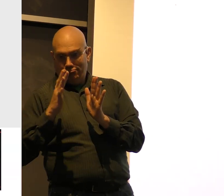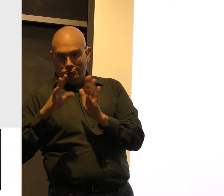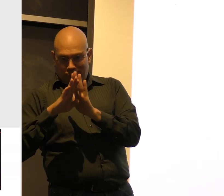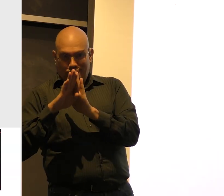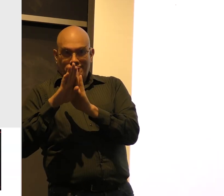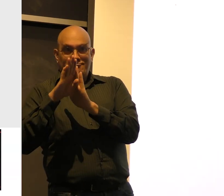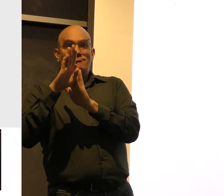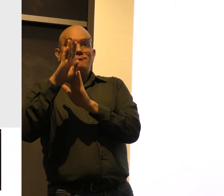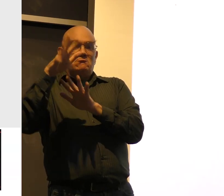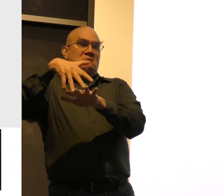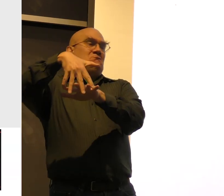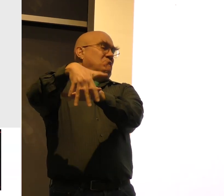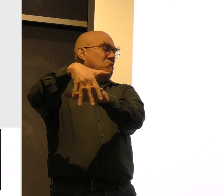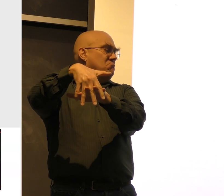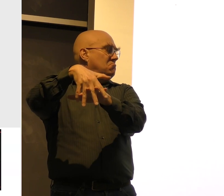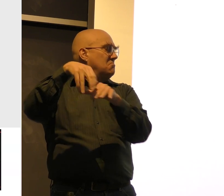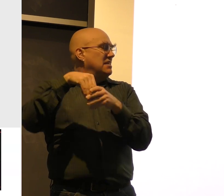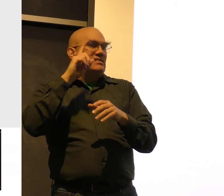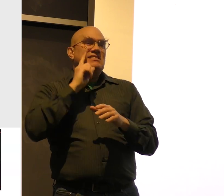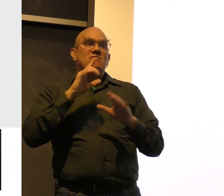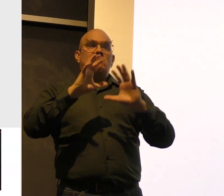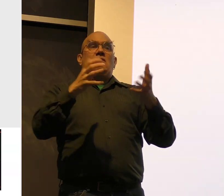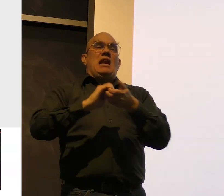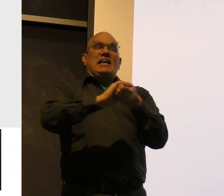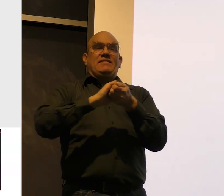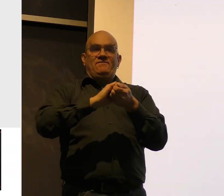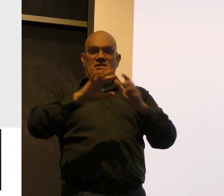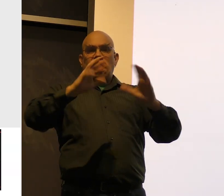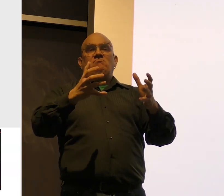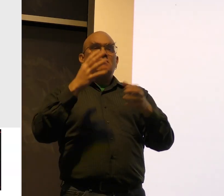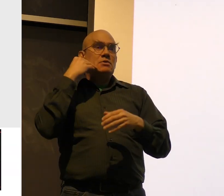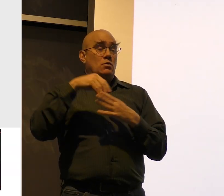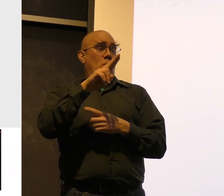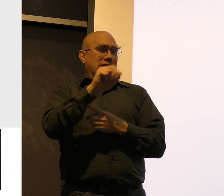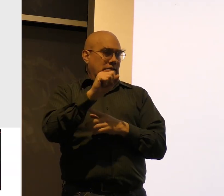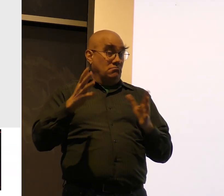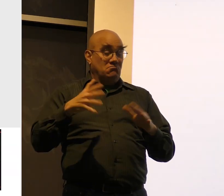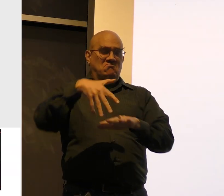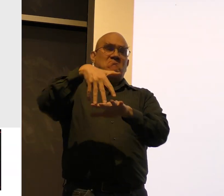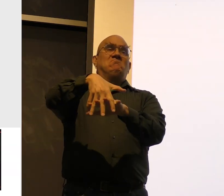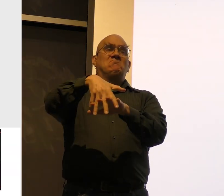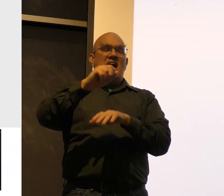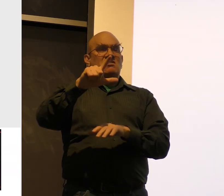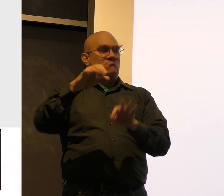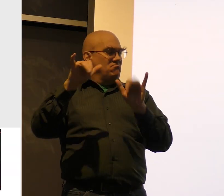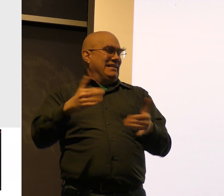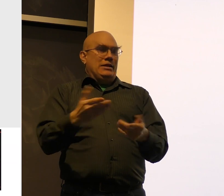up to and including the 80s, we started to see some real growth in the deaf community, the deaf collective in the United States, really